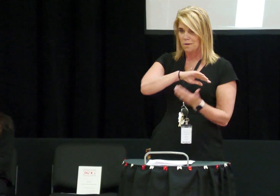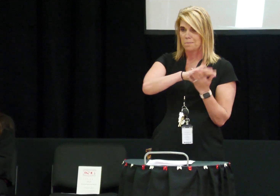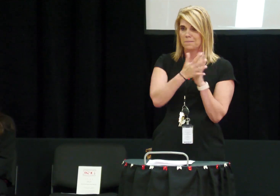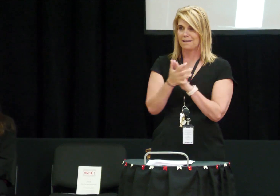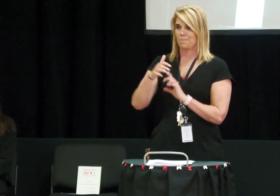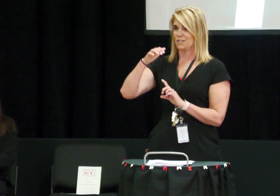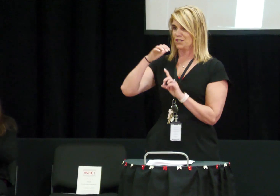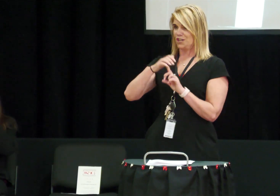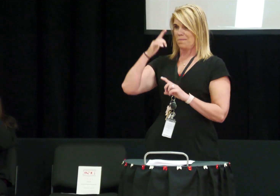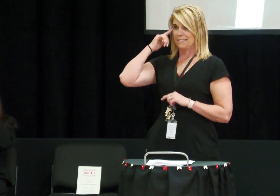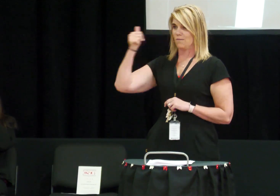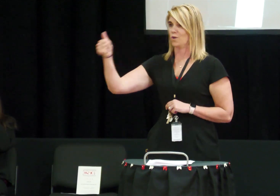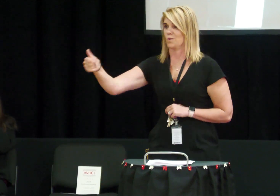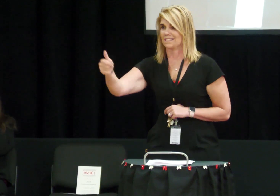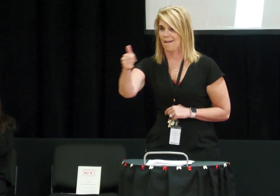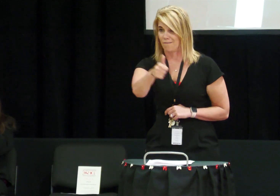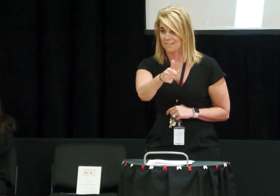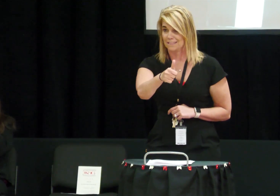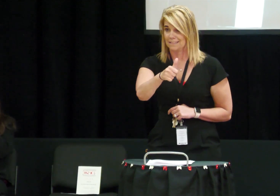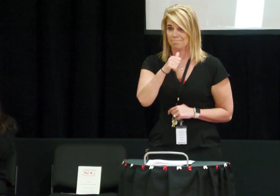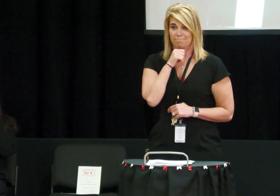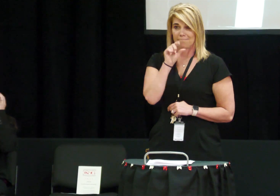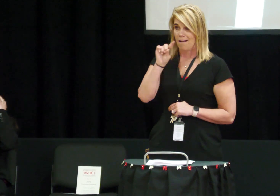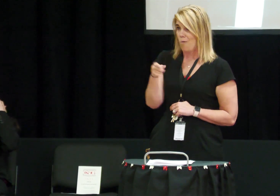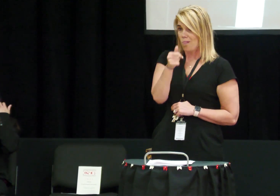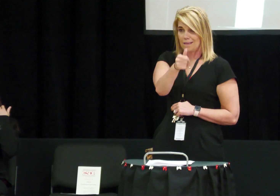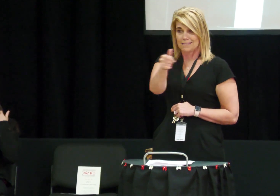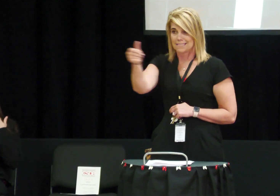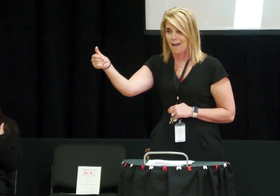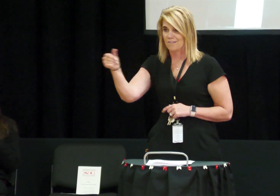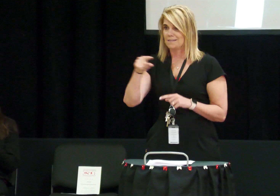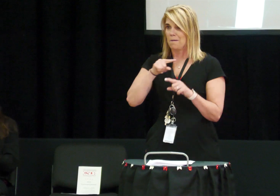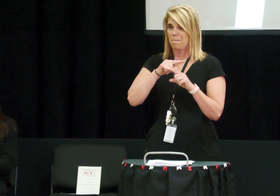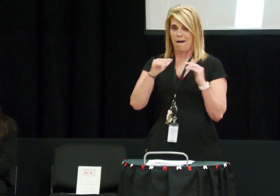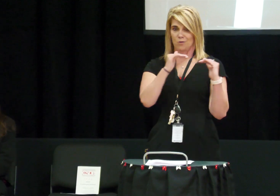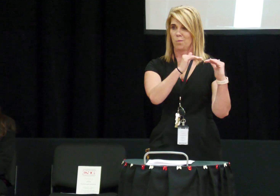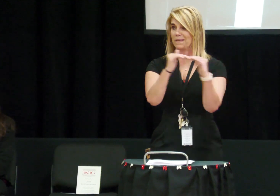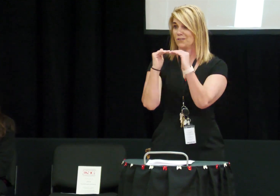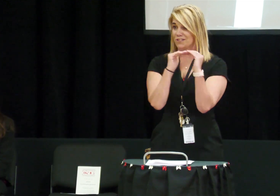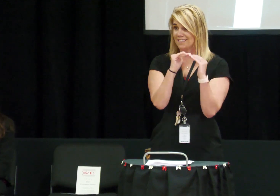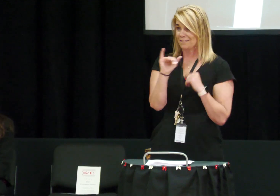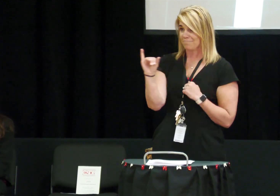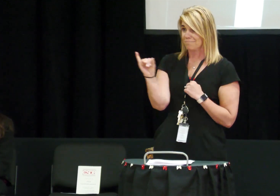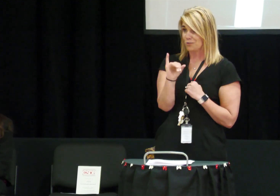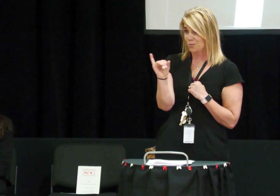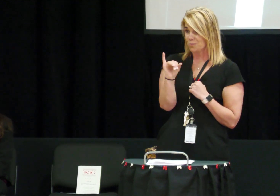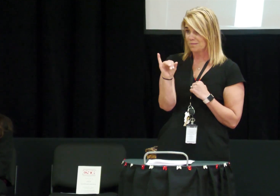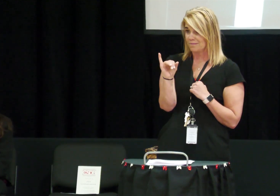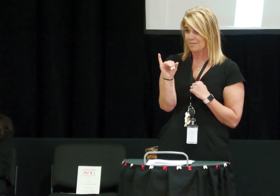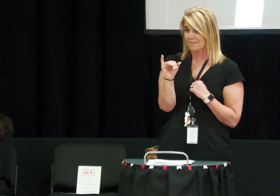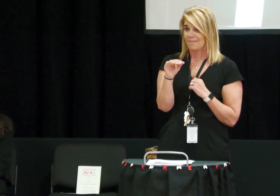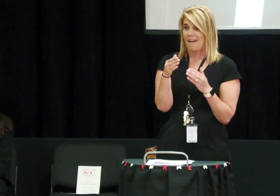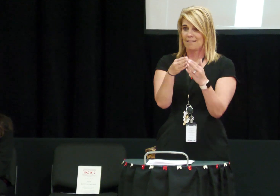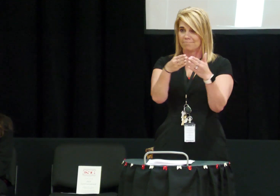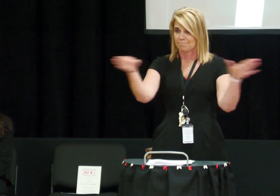I have seen you become champions for yourselves, not only for yourselves, but as well as your